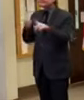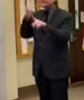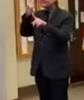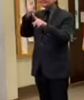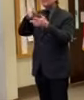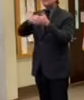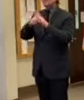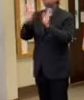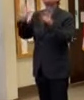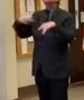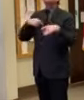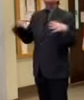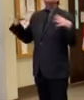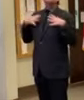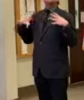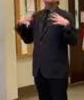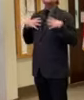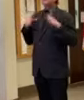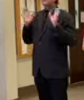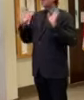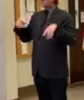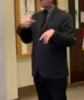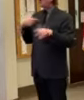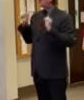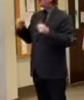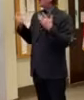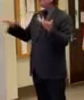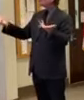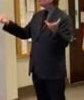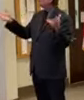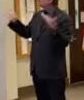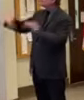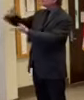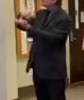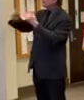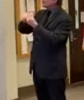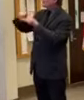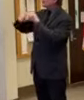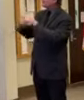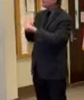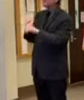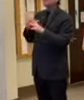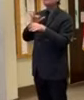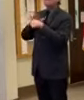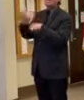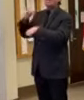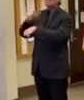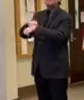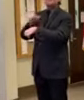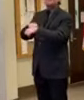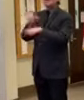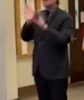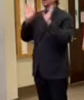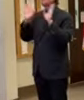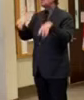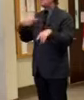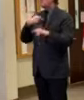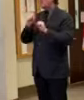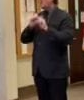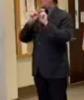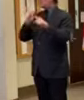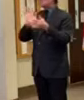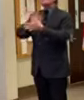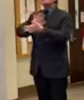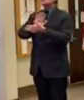vacation, and it's not a time to catch up with friends. It's definitely not the time to go to the movies. Every